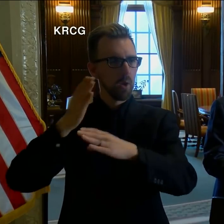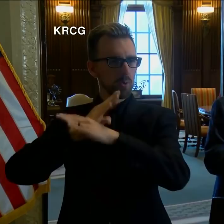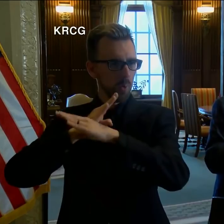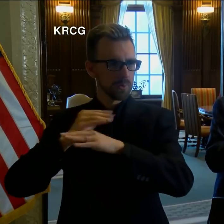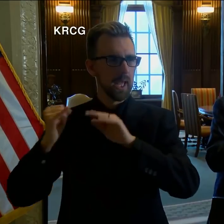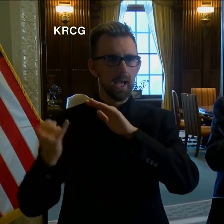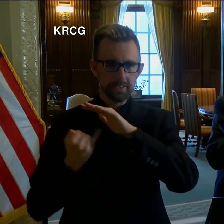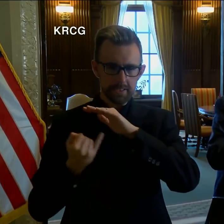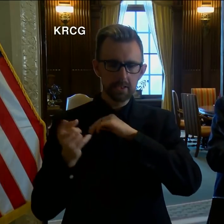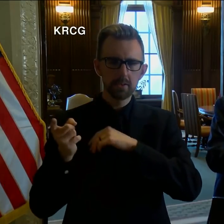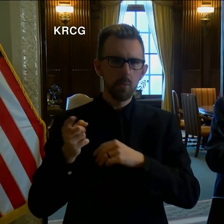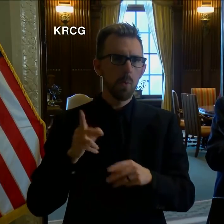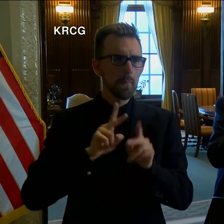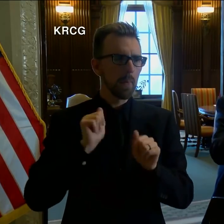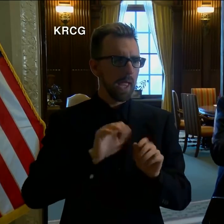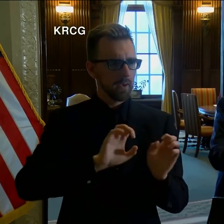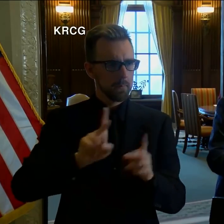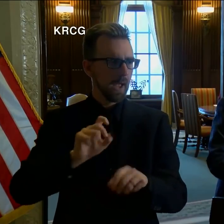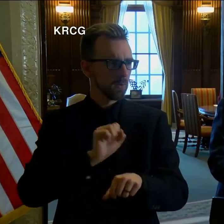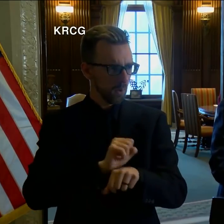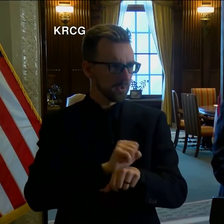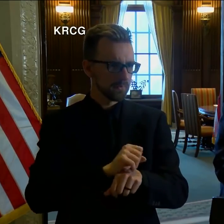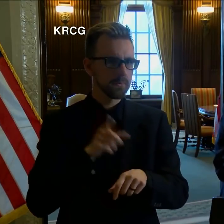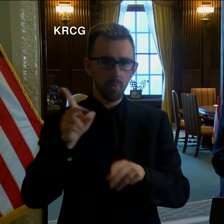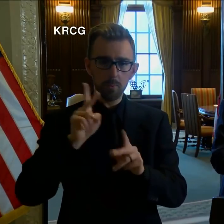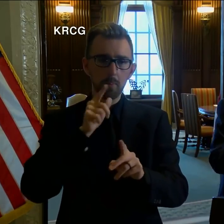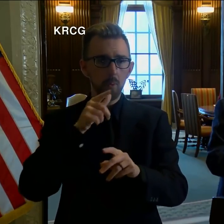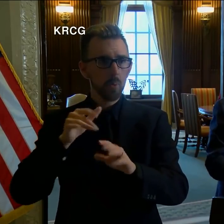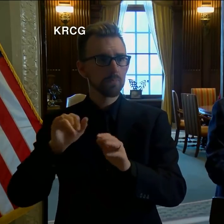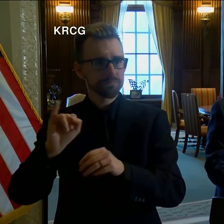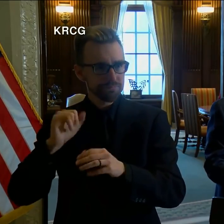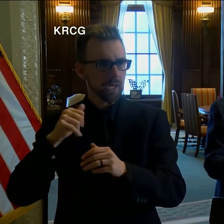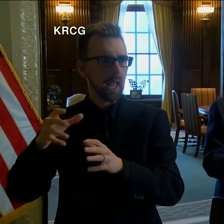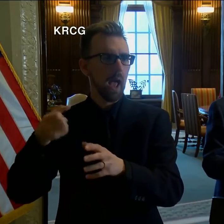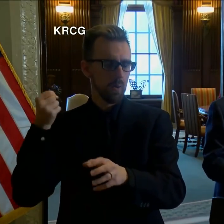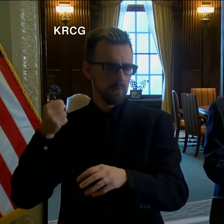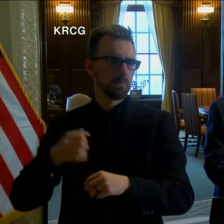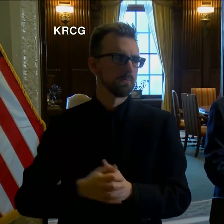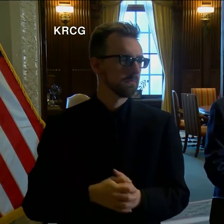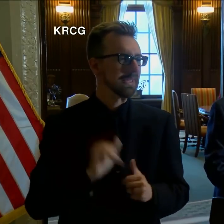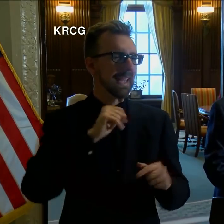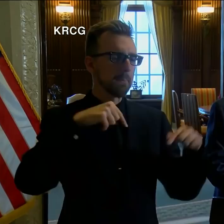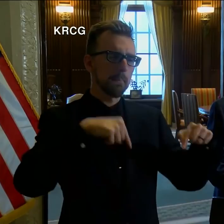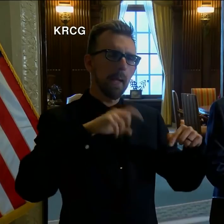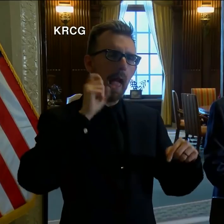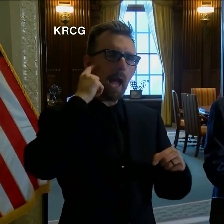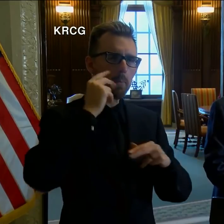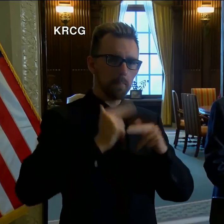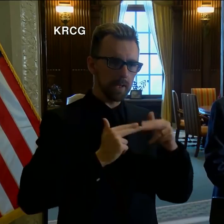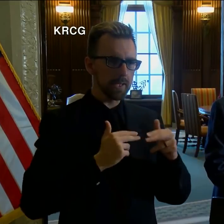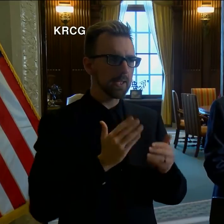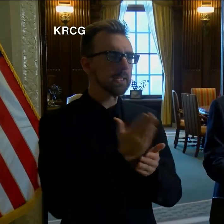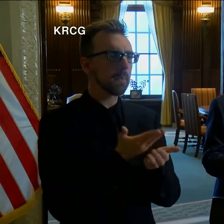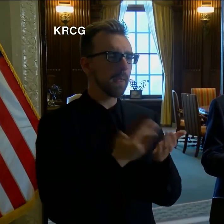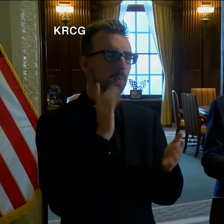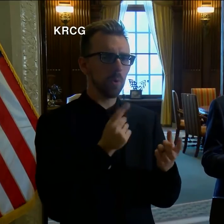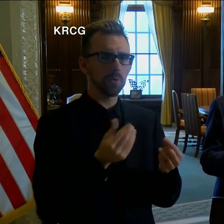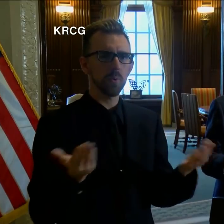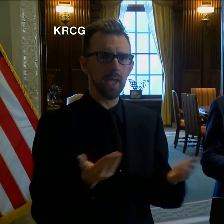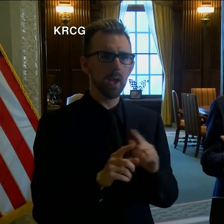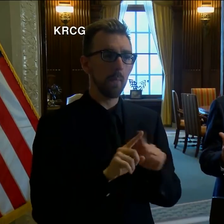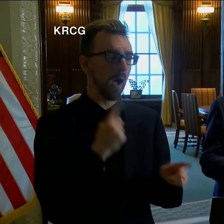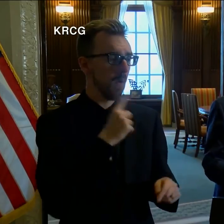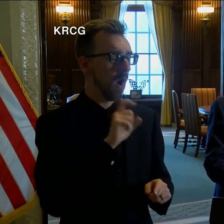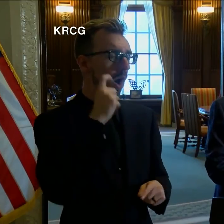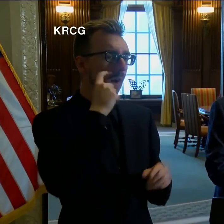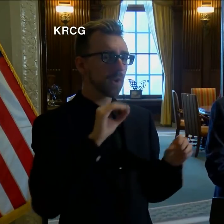so we're take care of that where people can come back to work, take those people out. There's a plan in place for that same way at the Capitol where there's certain things we'll do here at the Capitol. But you know, for